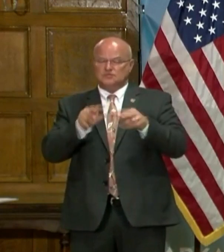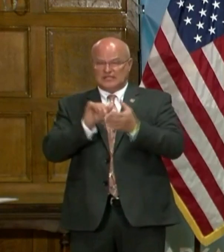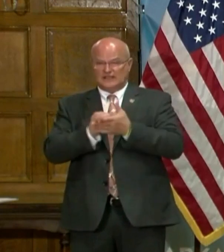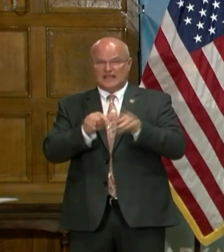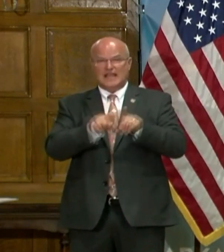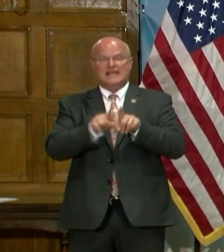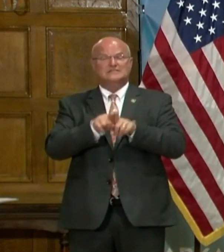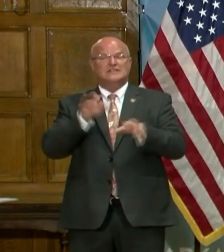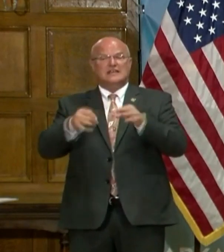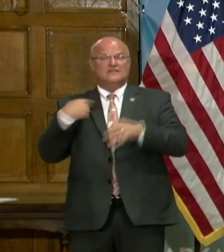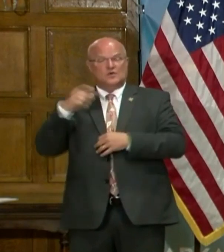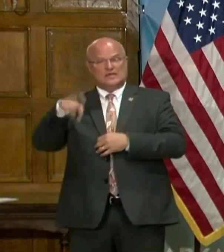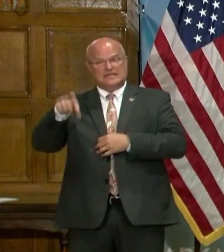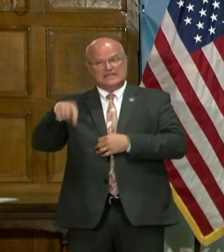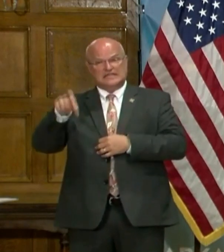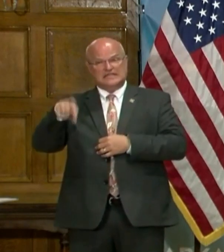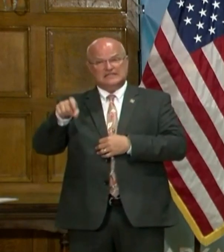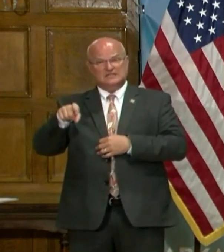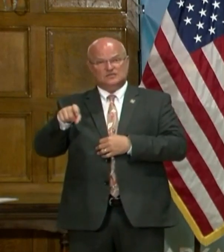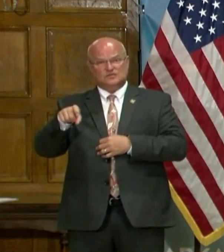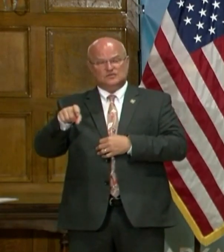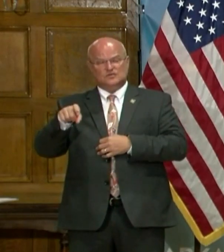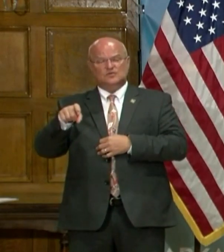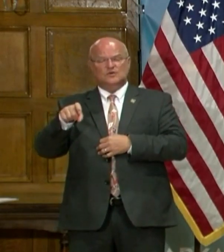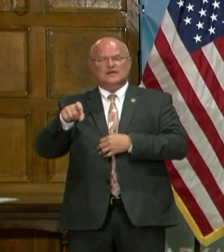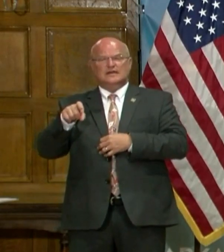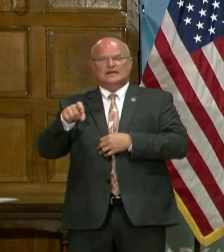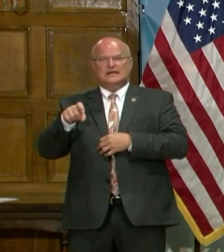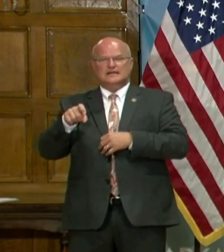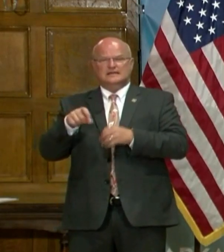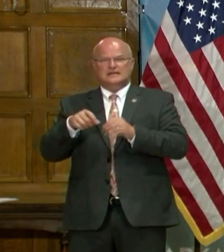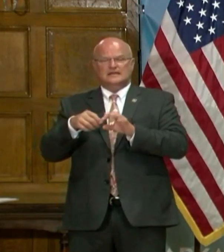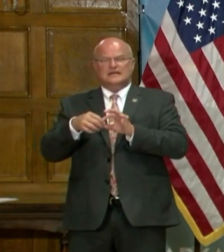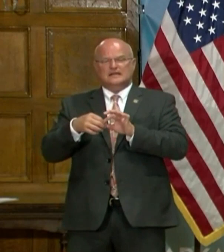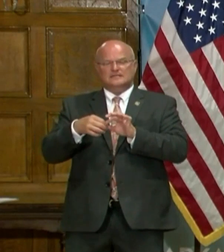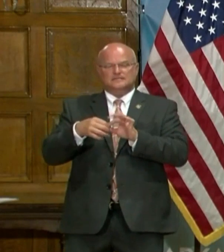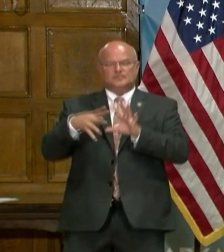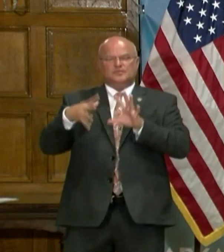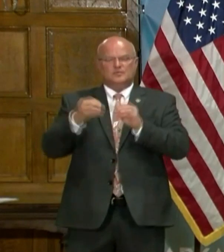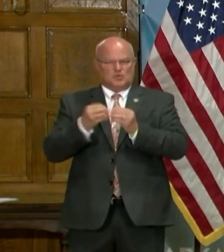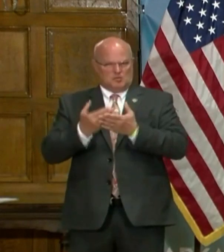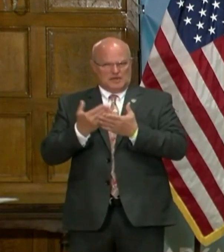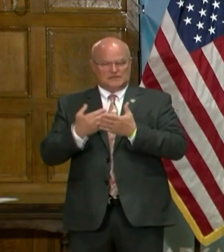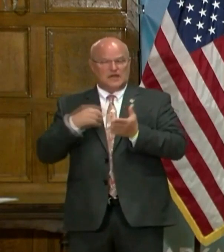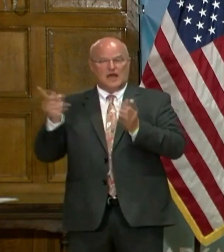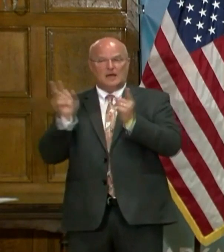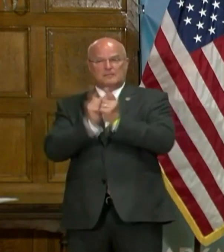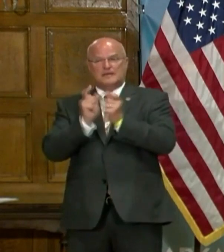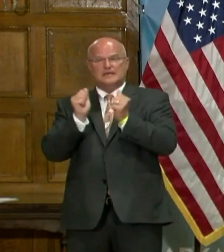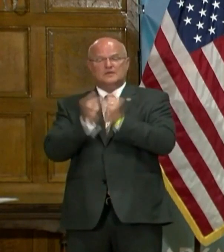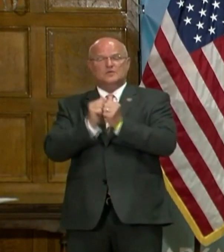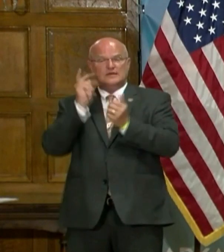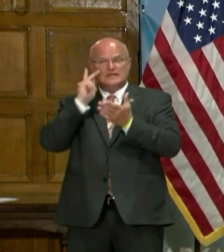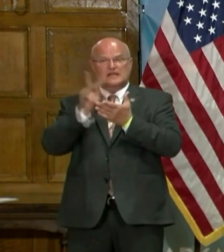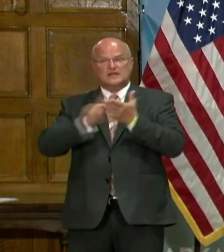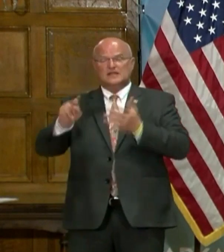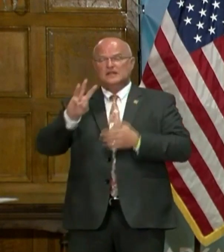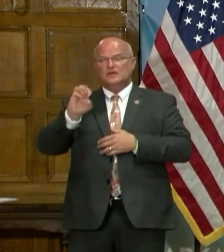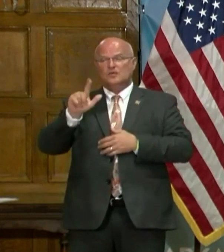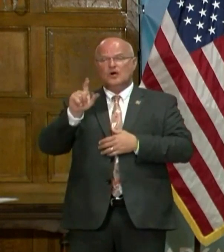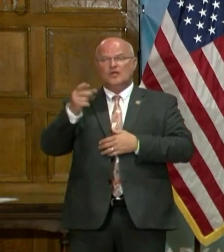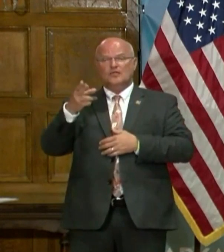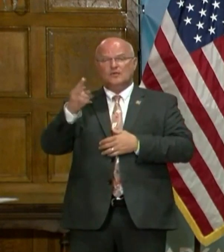that as to whether we need to loosen the belt just a little bit. So I'll be meeting with Secretary Walther and his team on